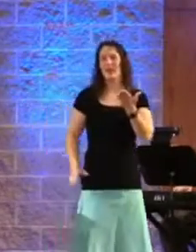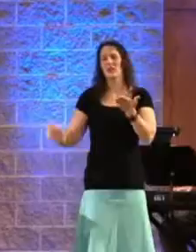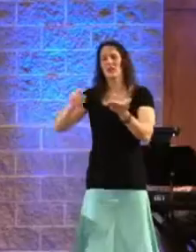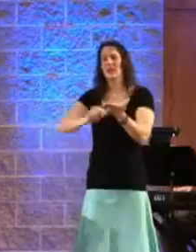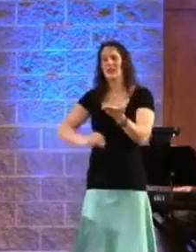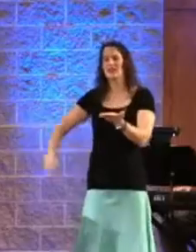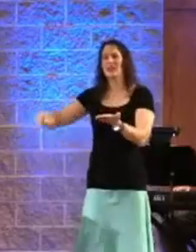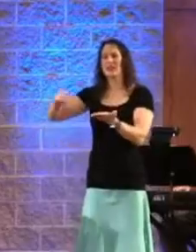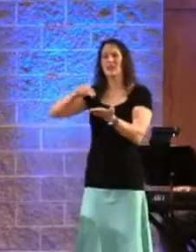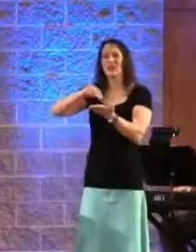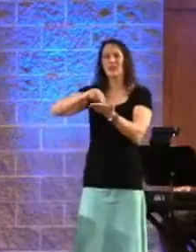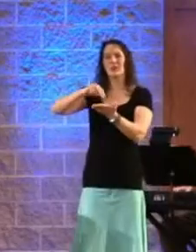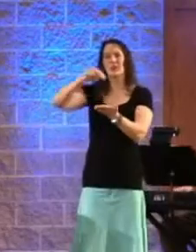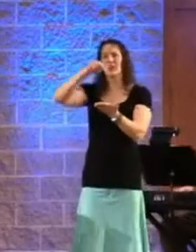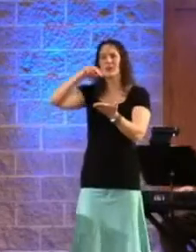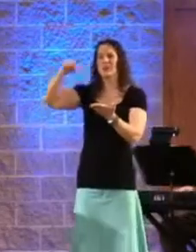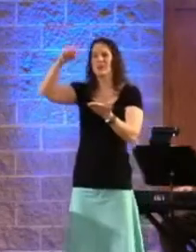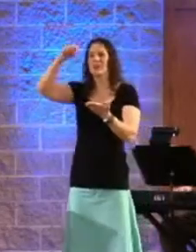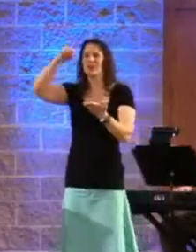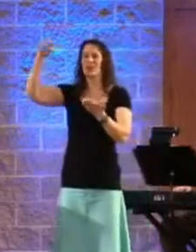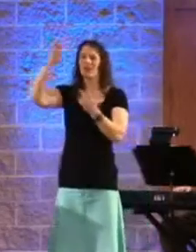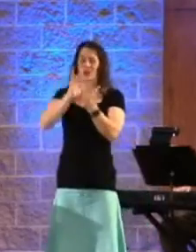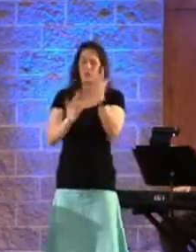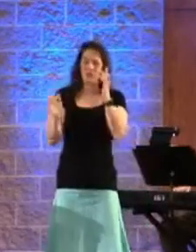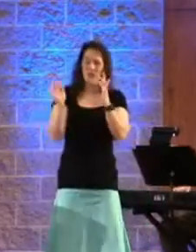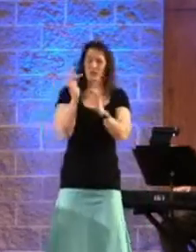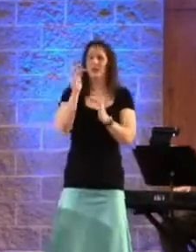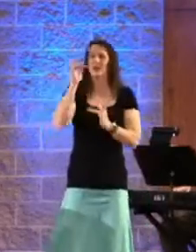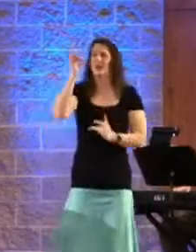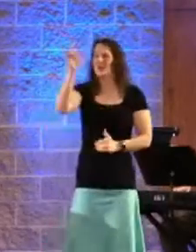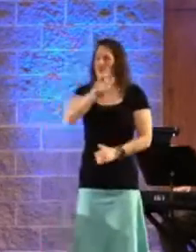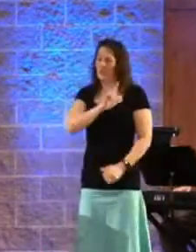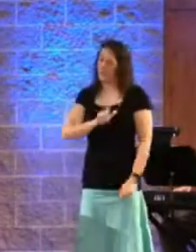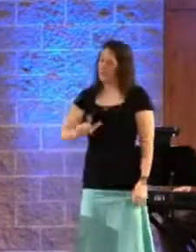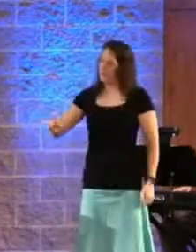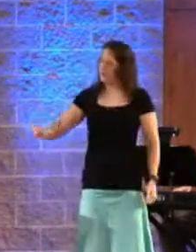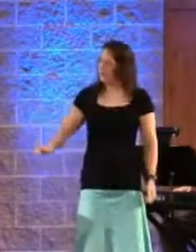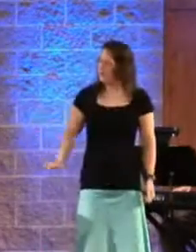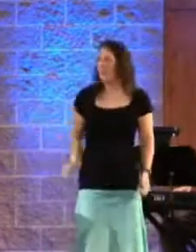you are Lord of all.